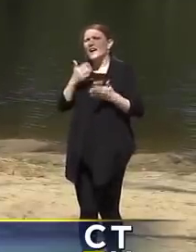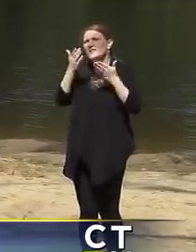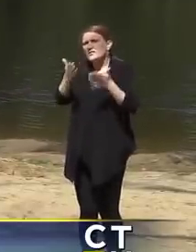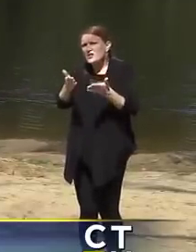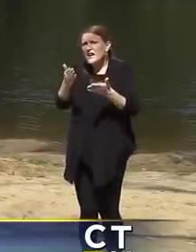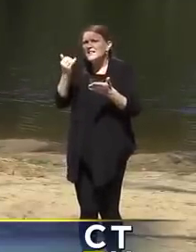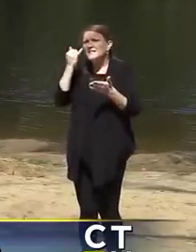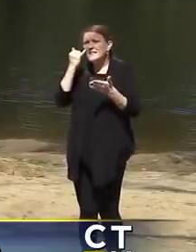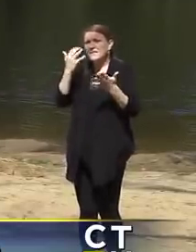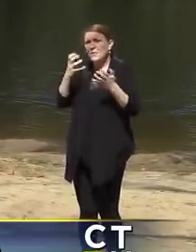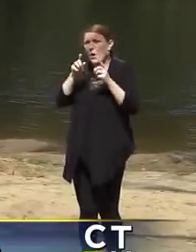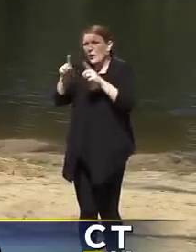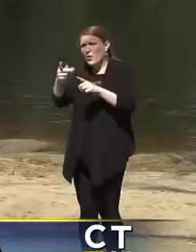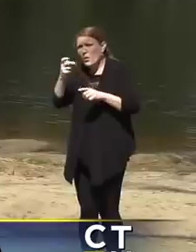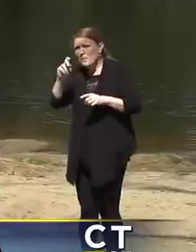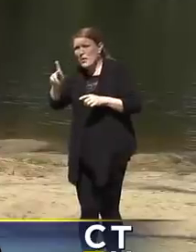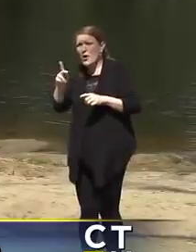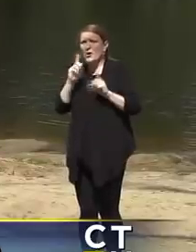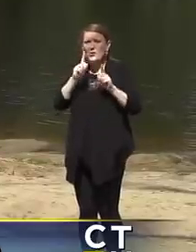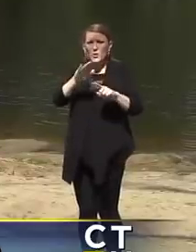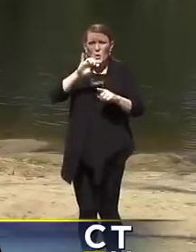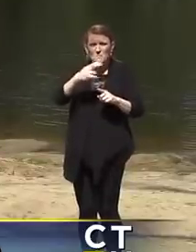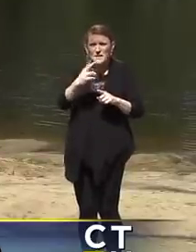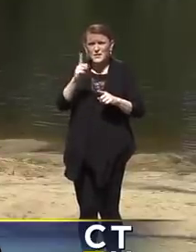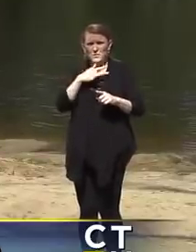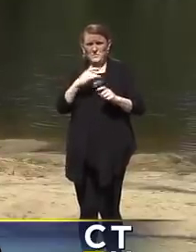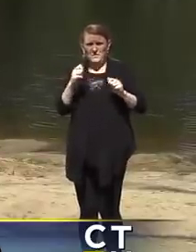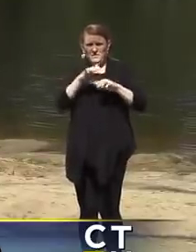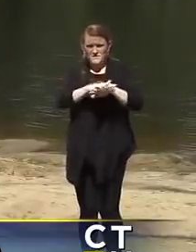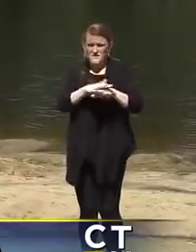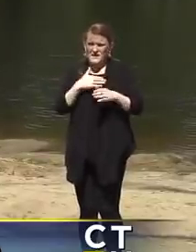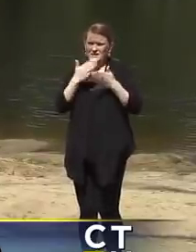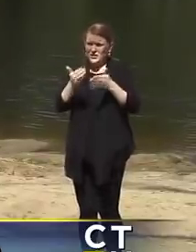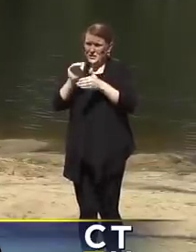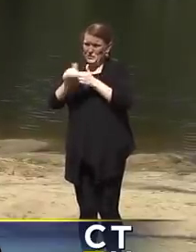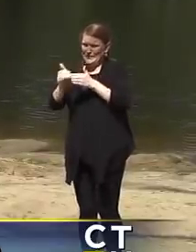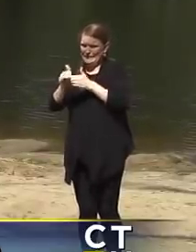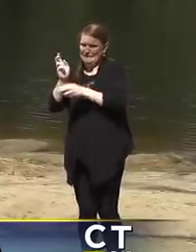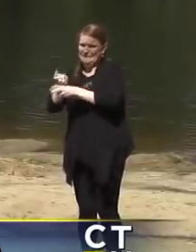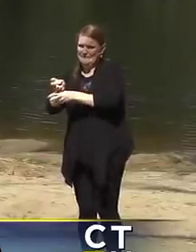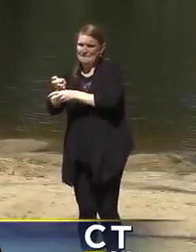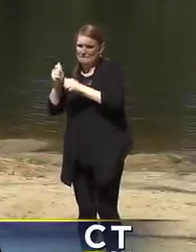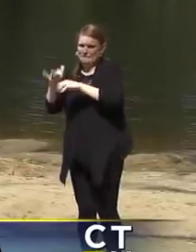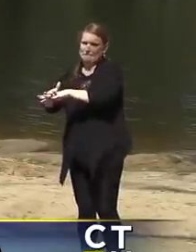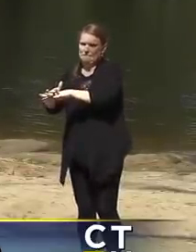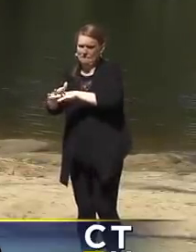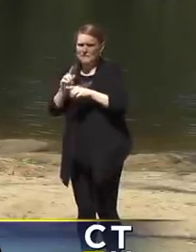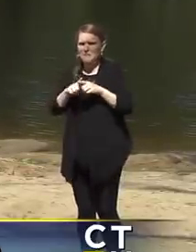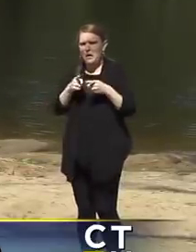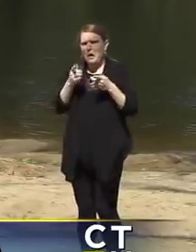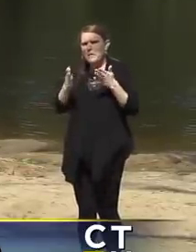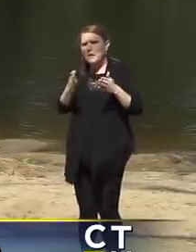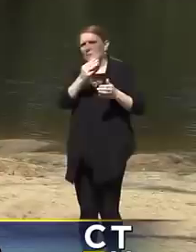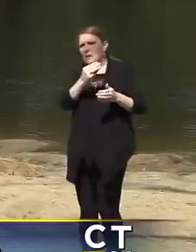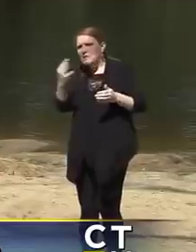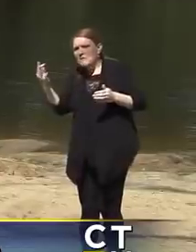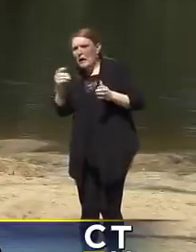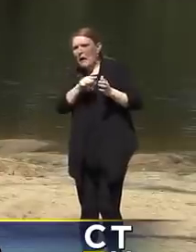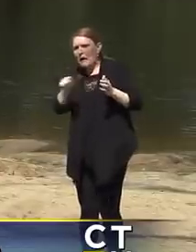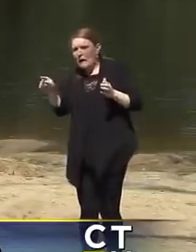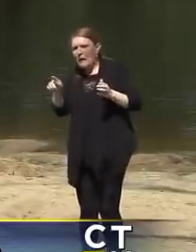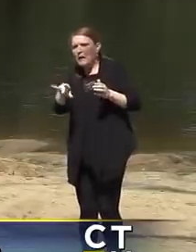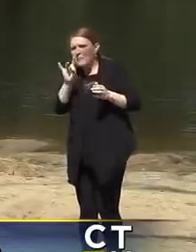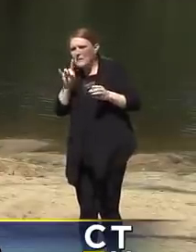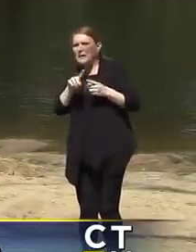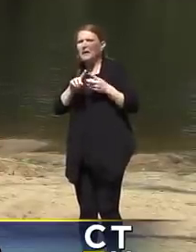weekday. We know that those are times where we see fewer visitors, and we're encouraging people, again, to choose trails less traveled or